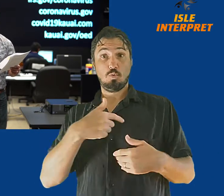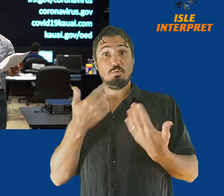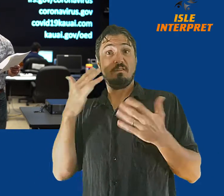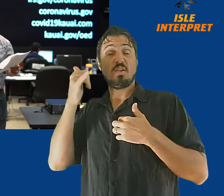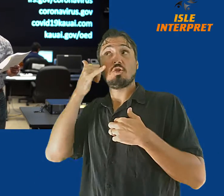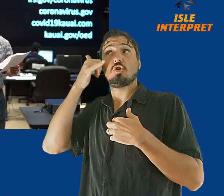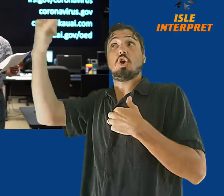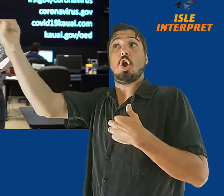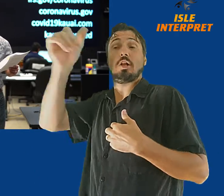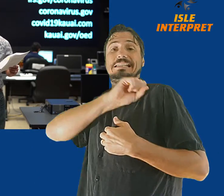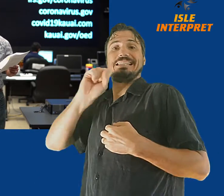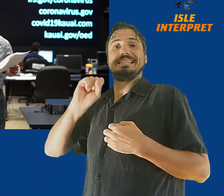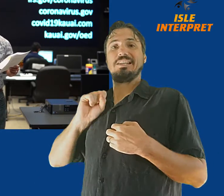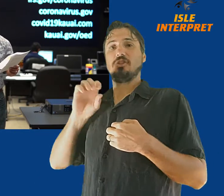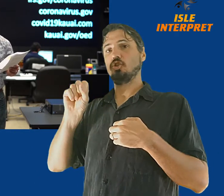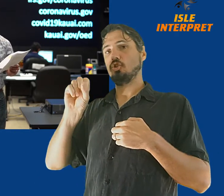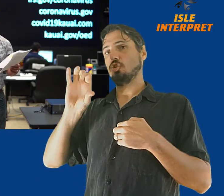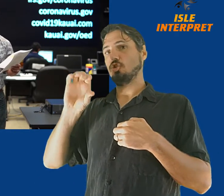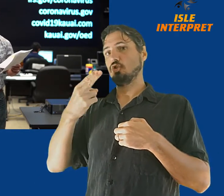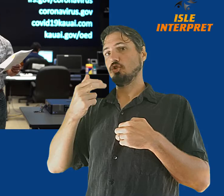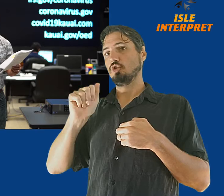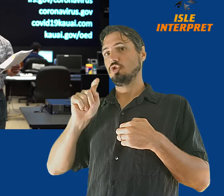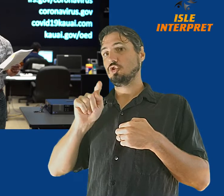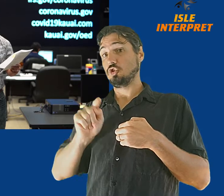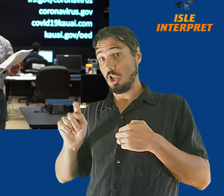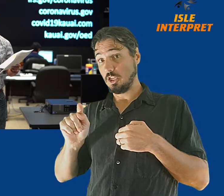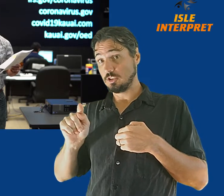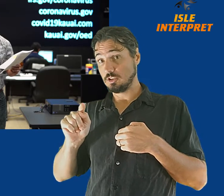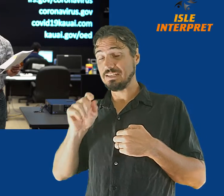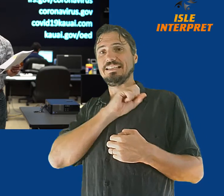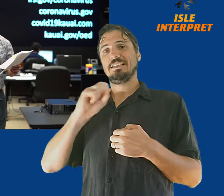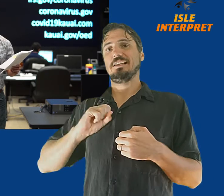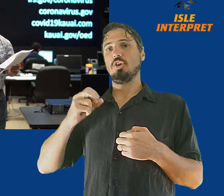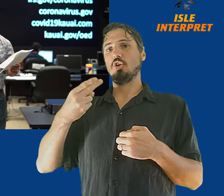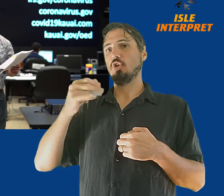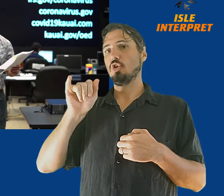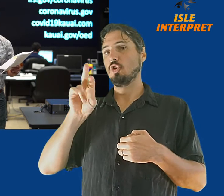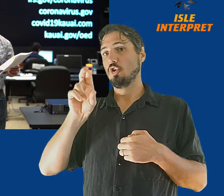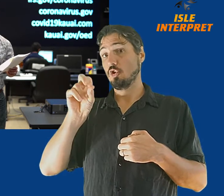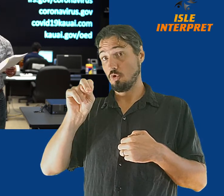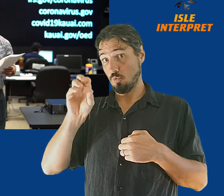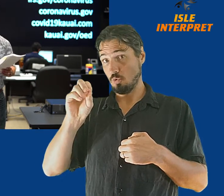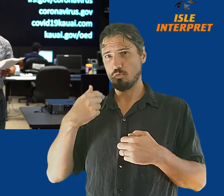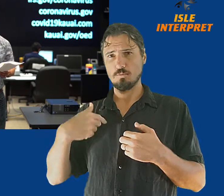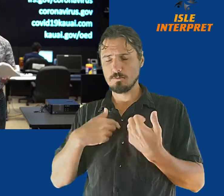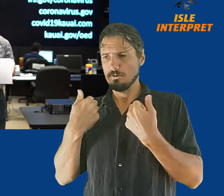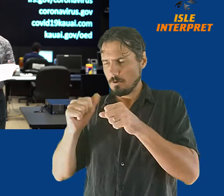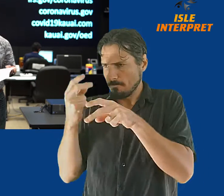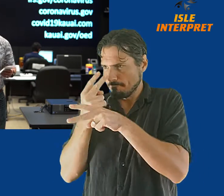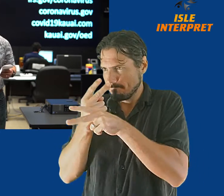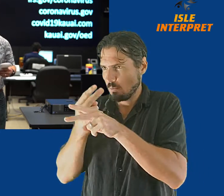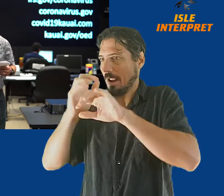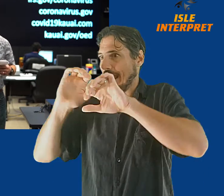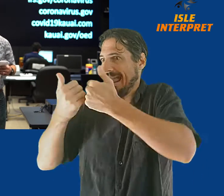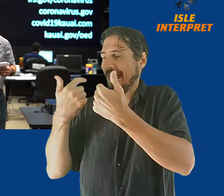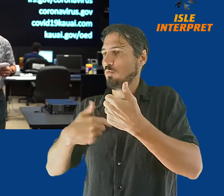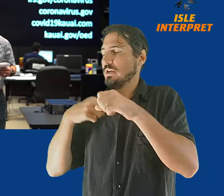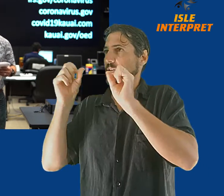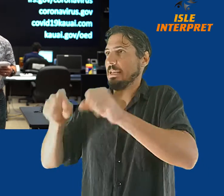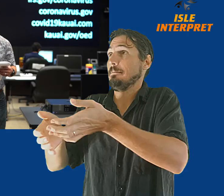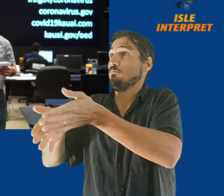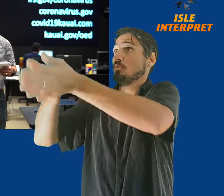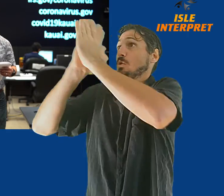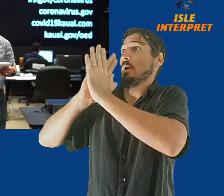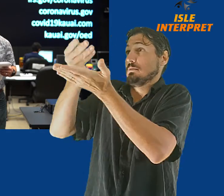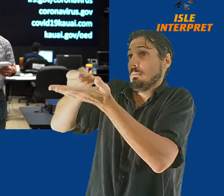up our efforts across our departments to either prepare to receive funds or compete for funds where required. Here